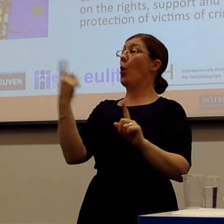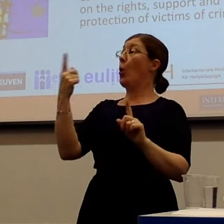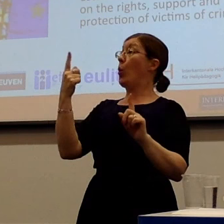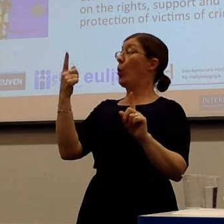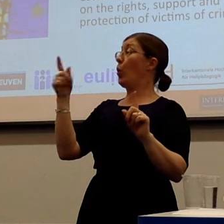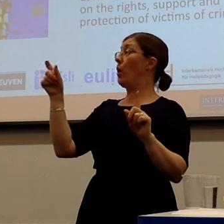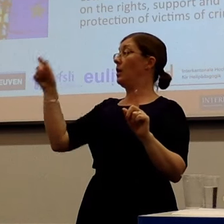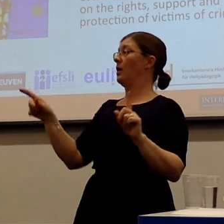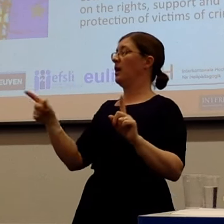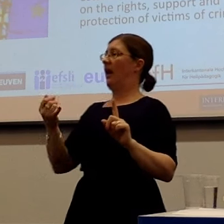their first language.